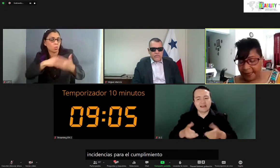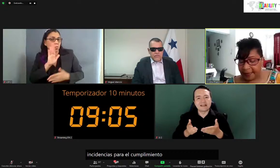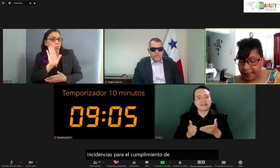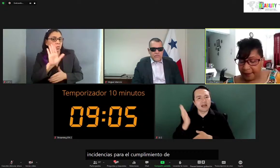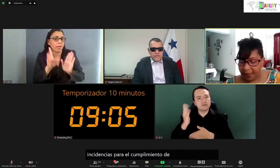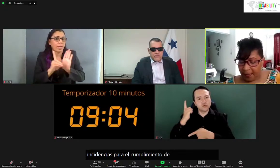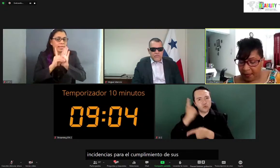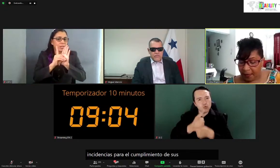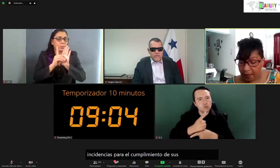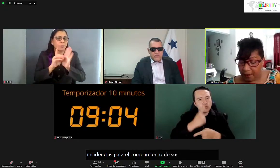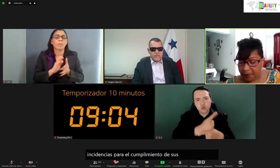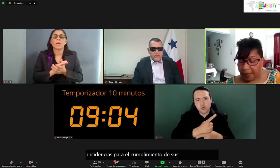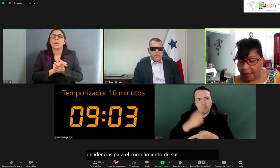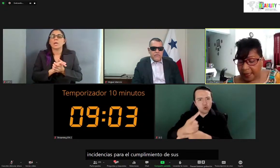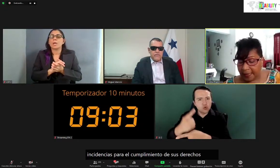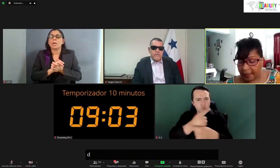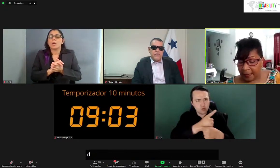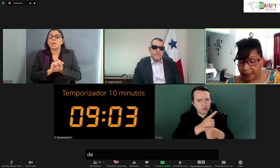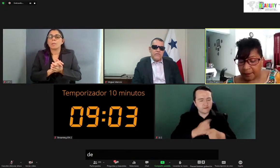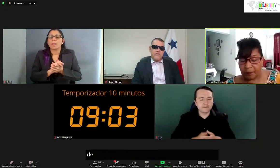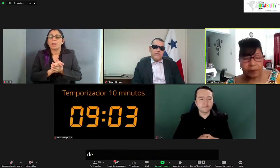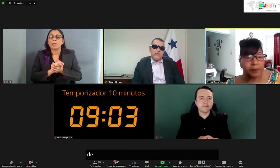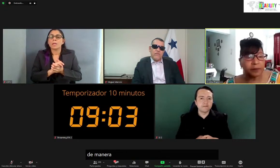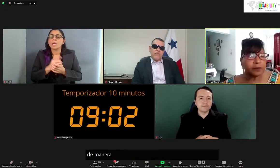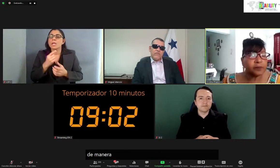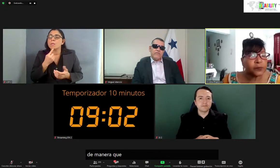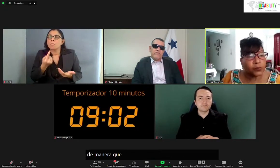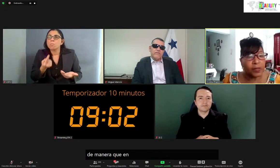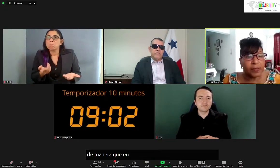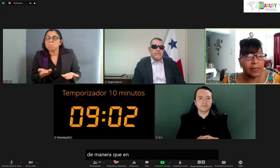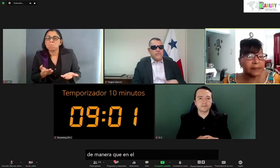their rights so